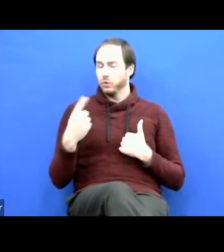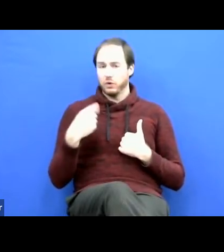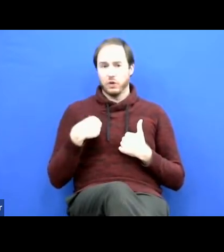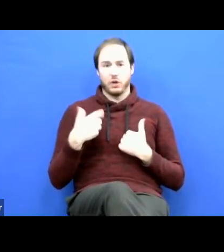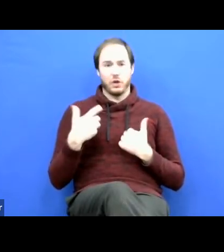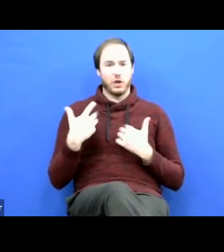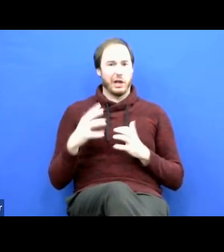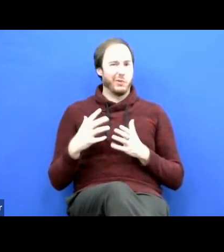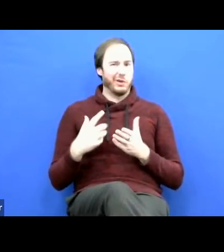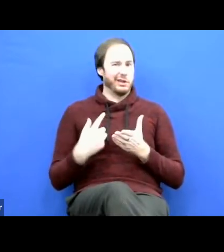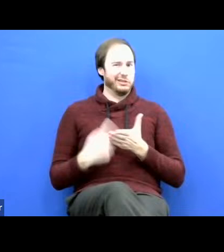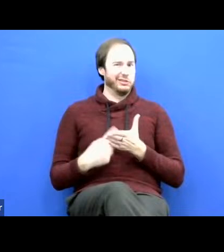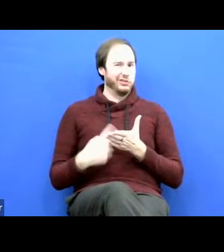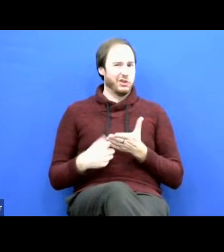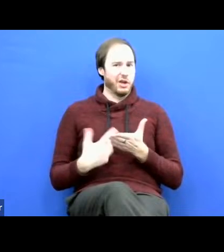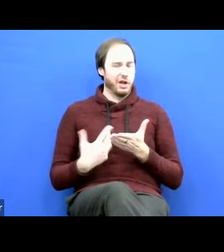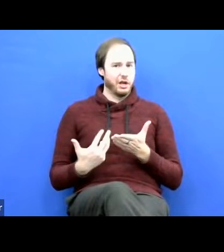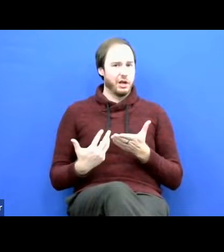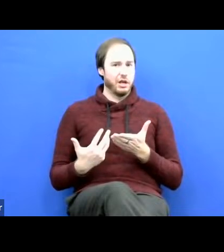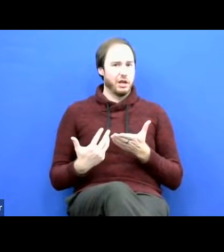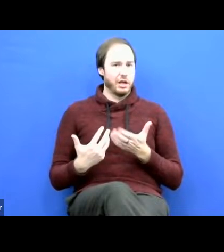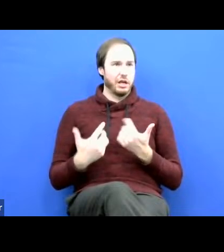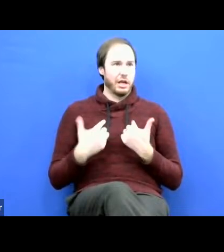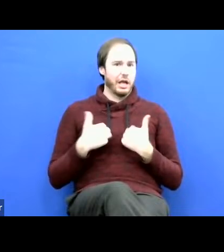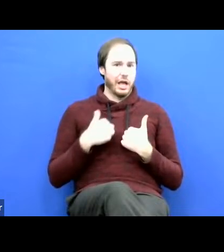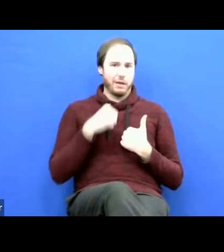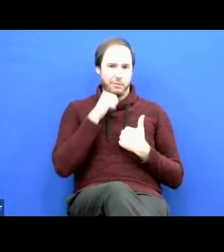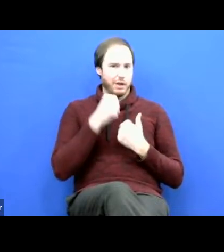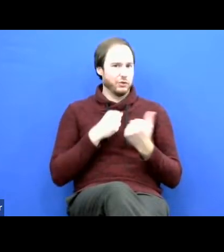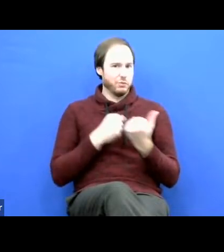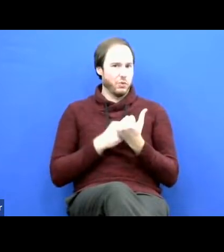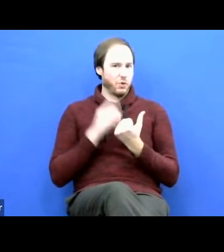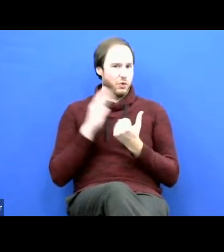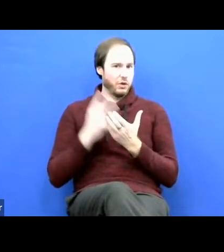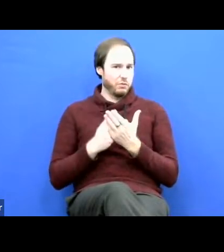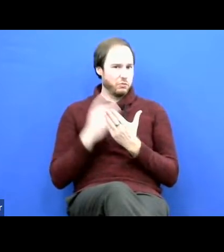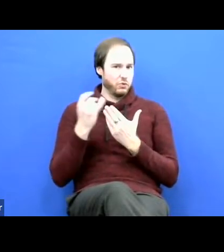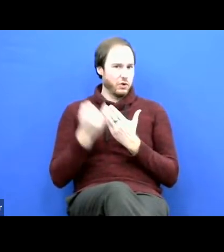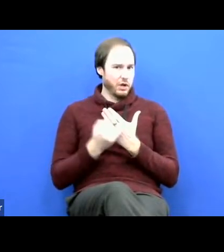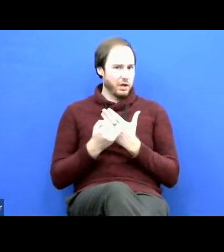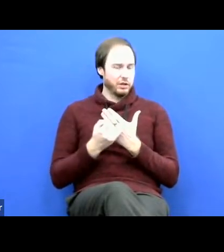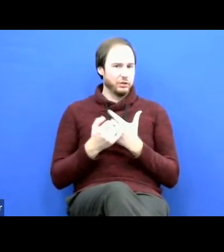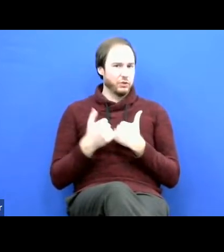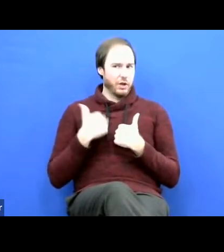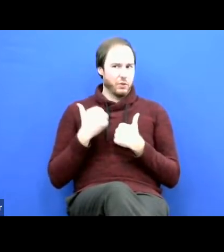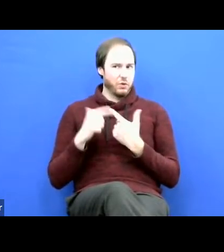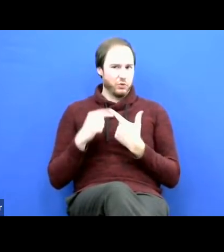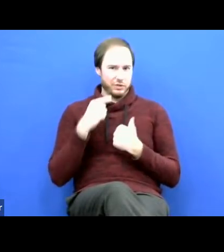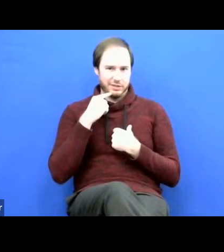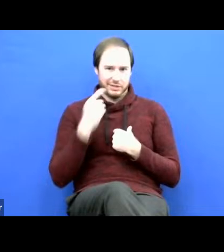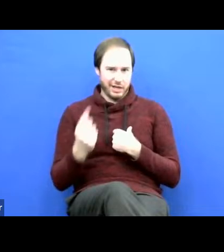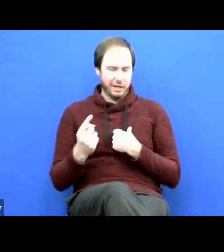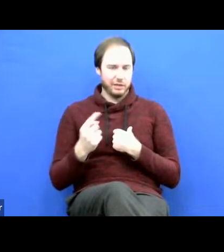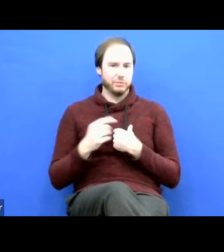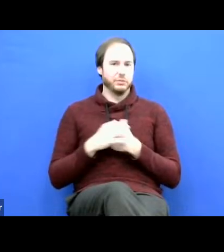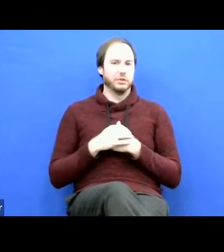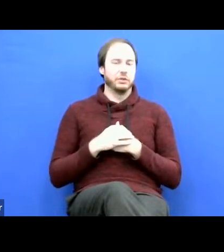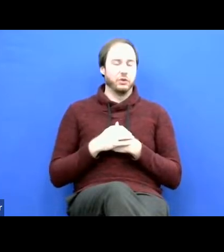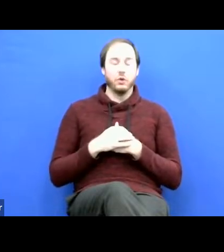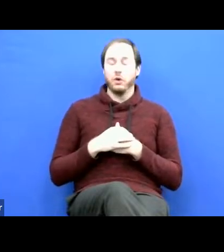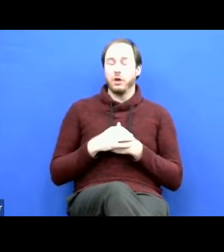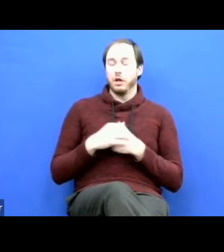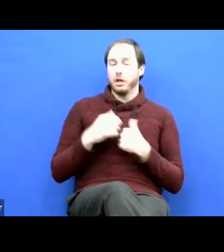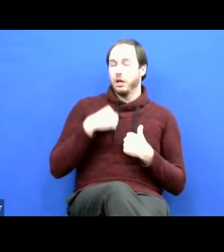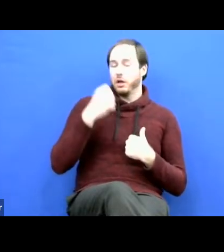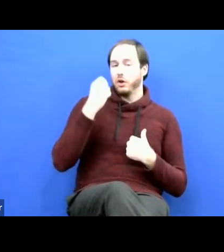to talk because I'm not sure, you know, I'm not in favor of the project. So I how understand that. can I at the same time talk with John and say, well, Well, it would want